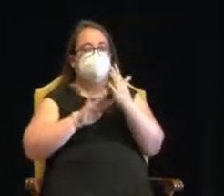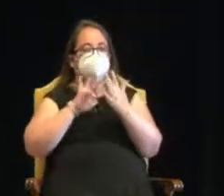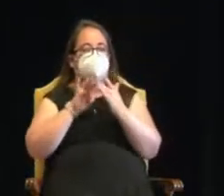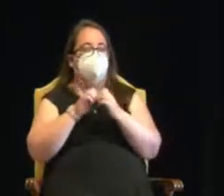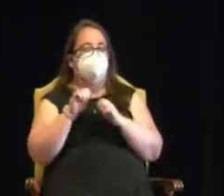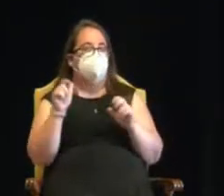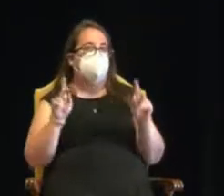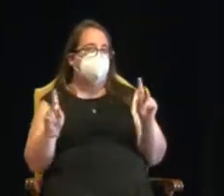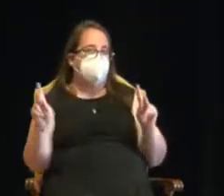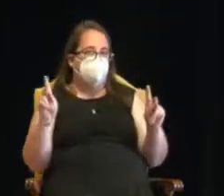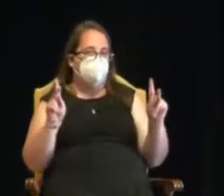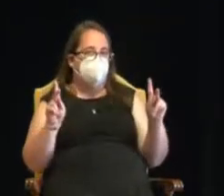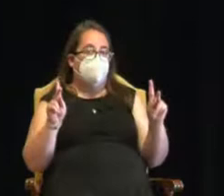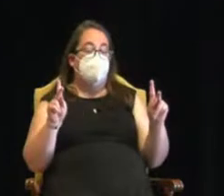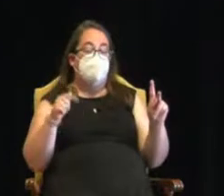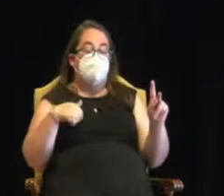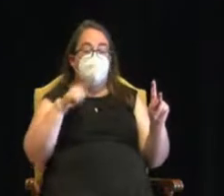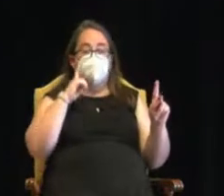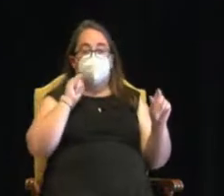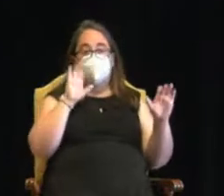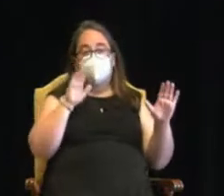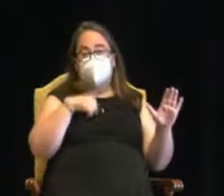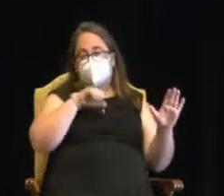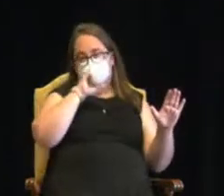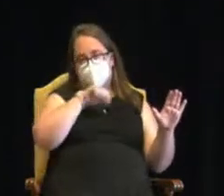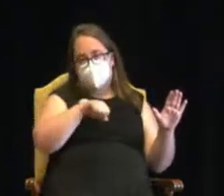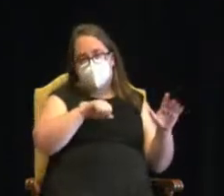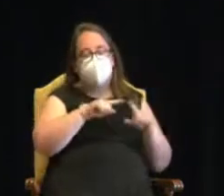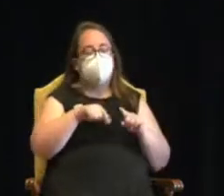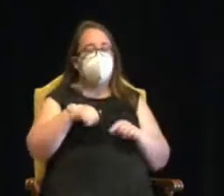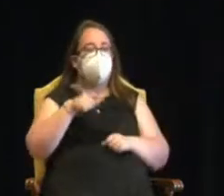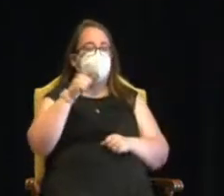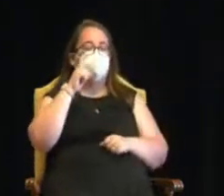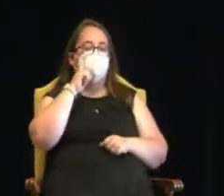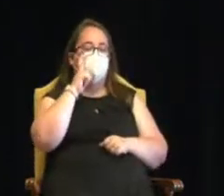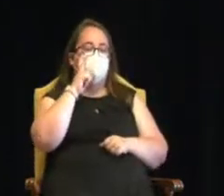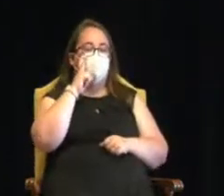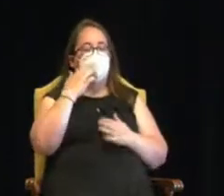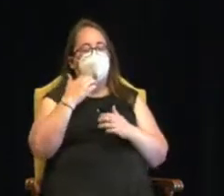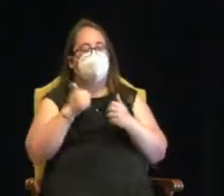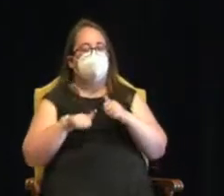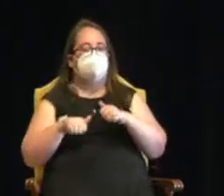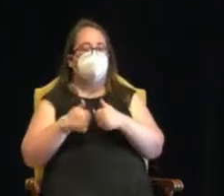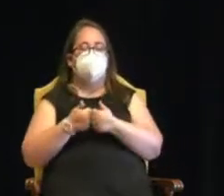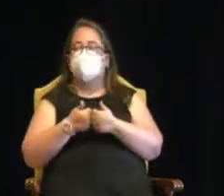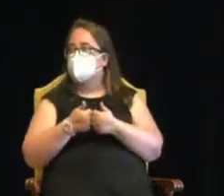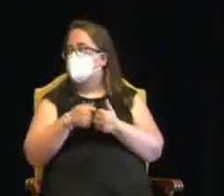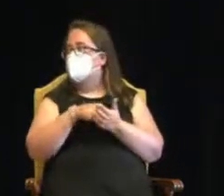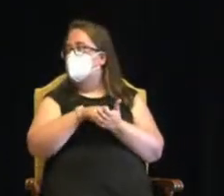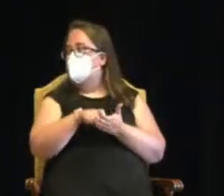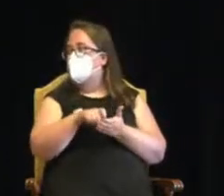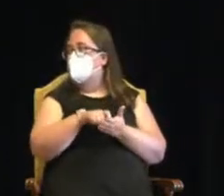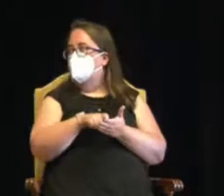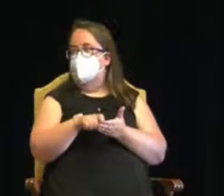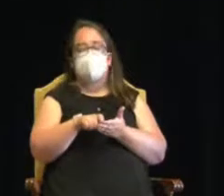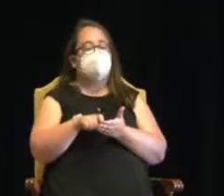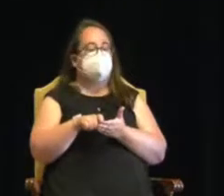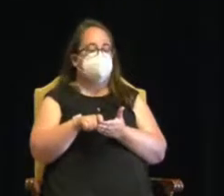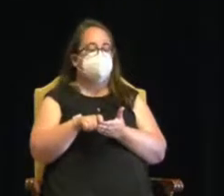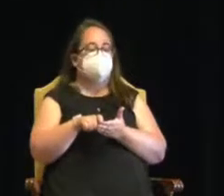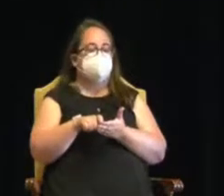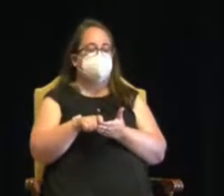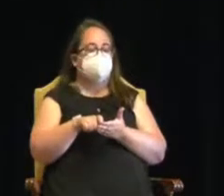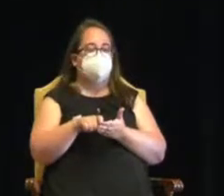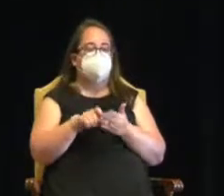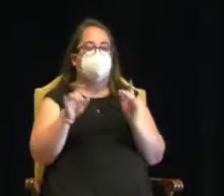which, you know, I think is great and I love it. But I always thought there would be a challenge in writing what is basically kind